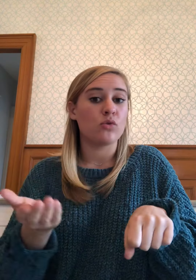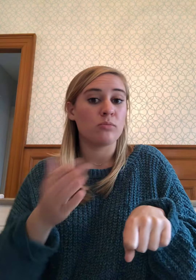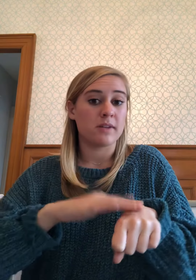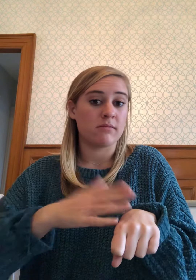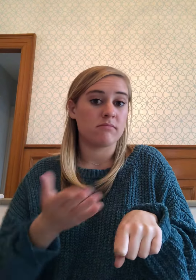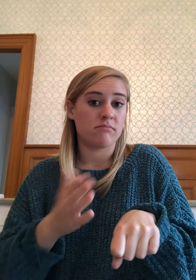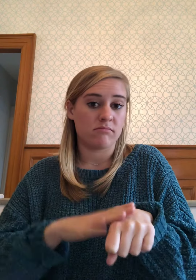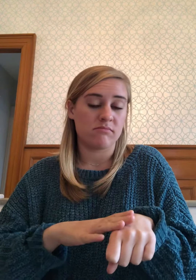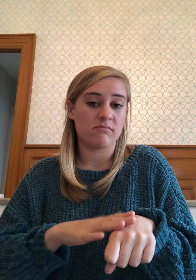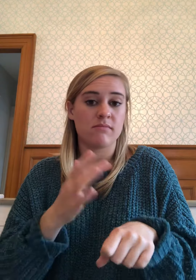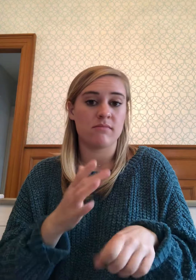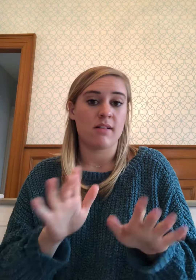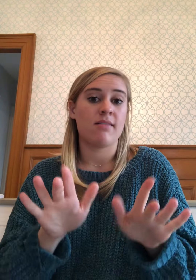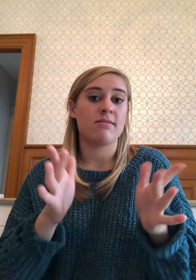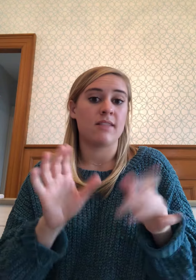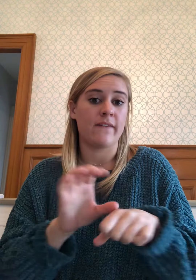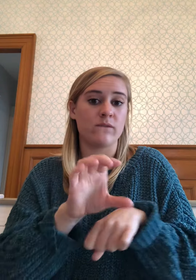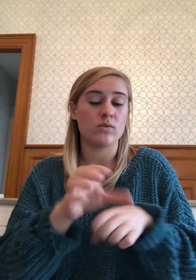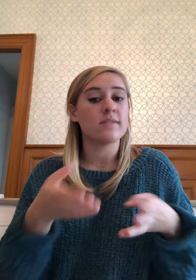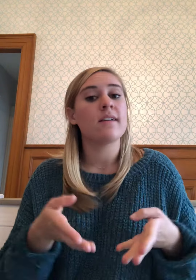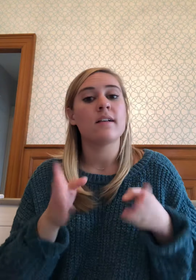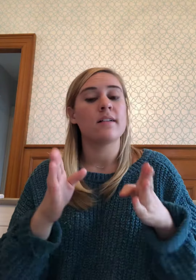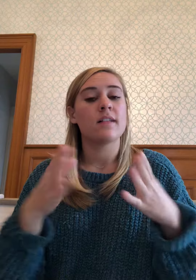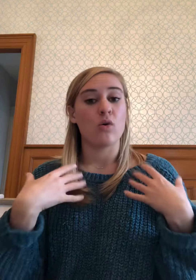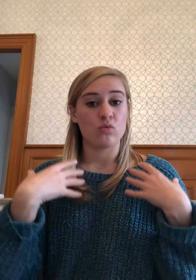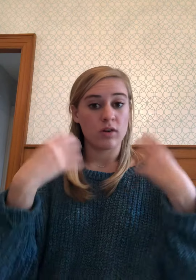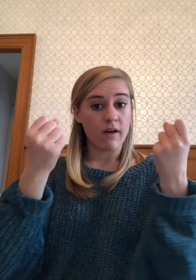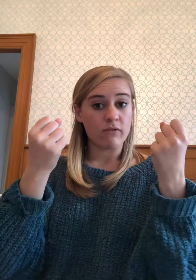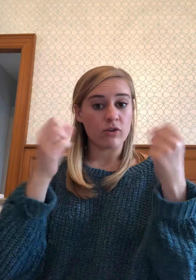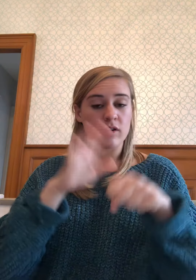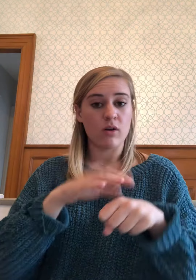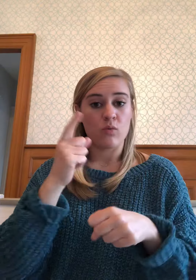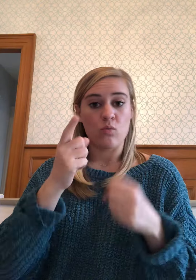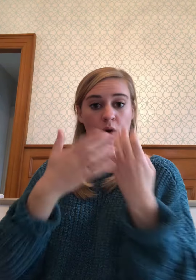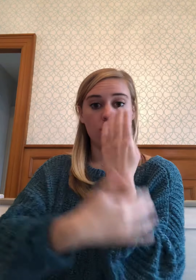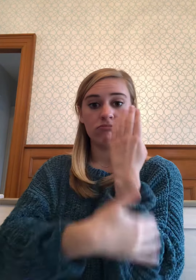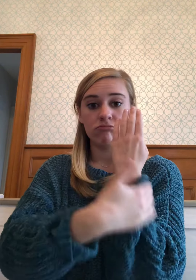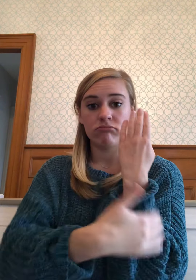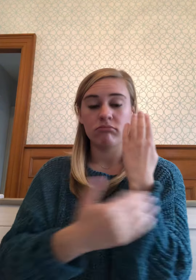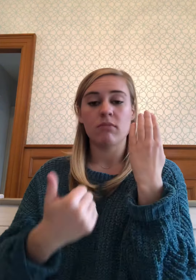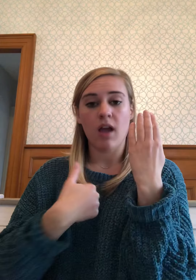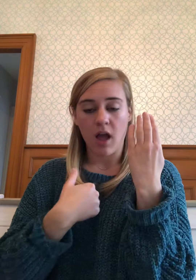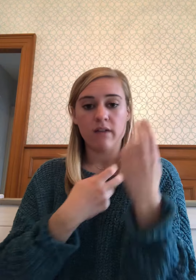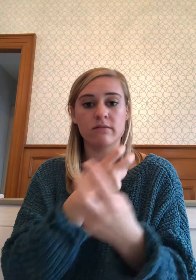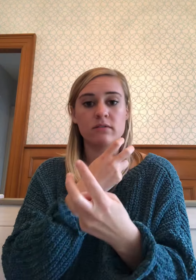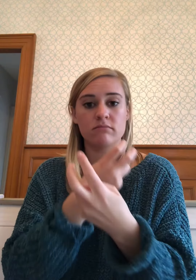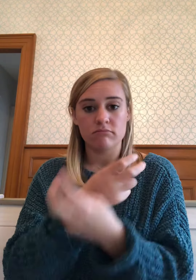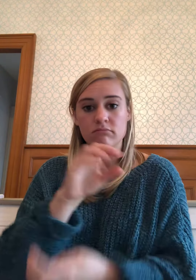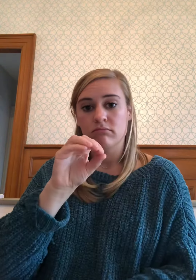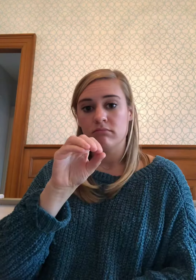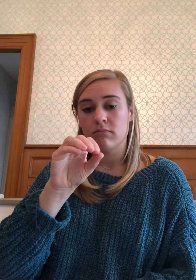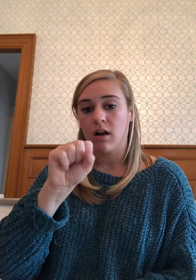allows recovery on one side. You have osteoid bone deposition or formation on the